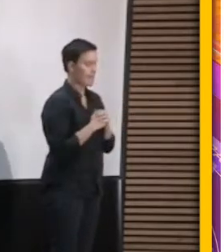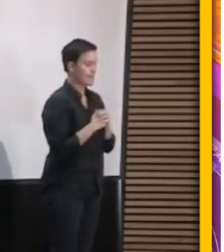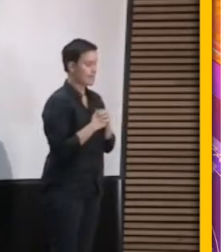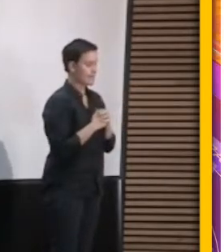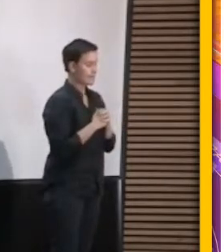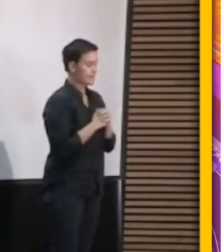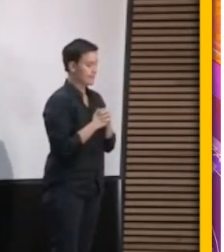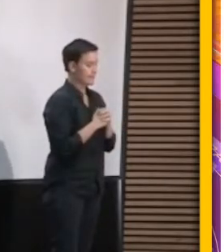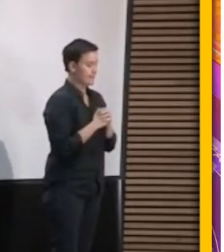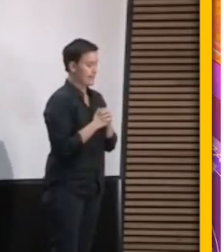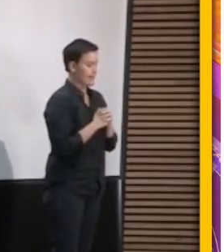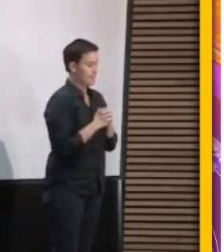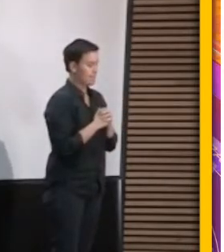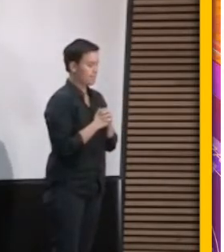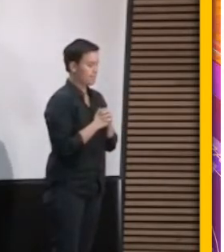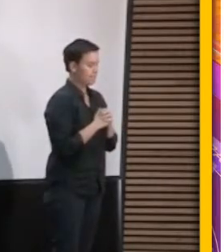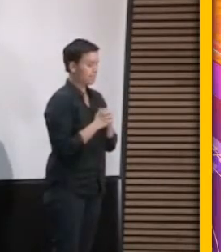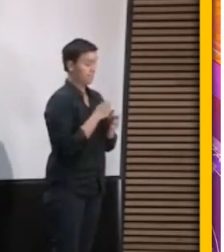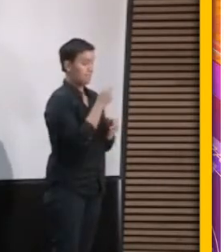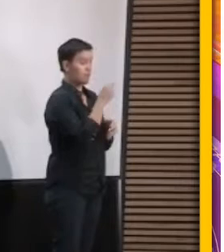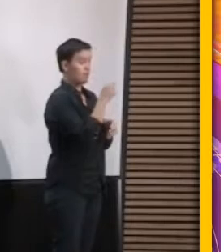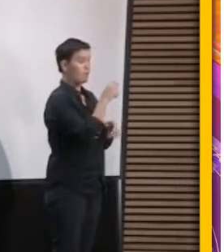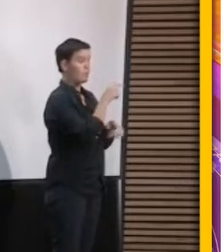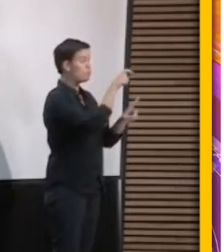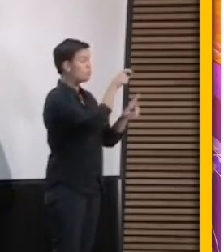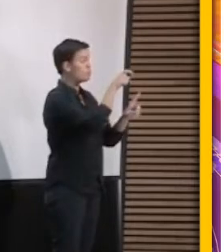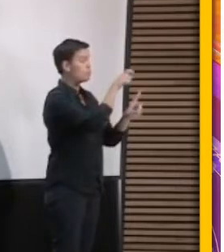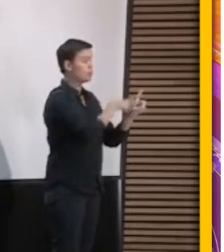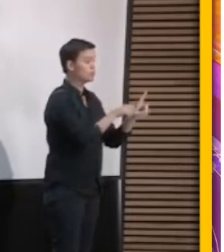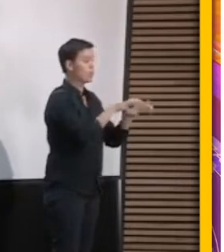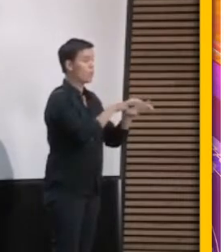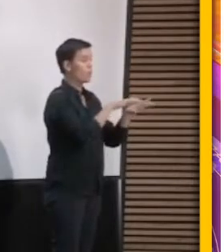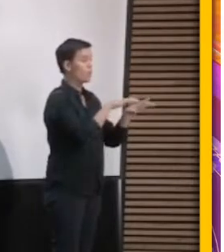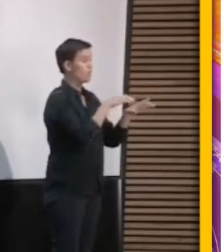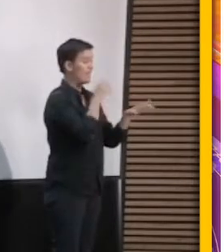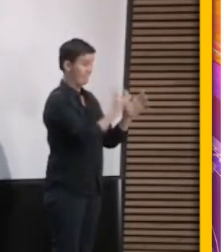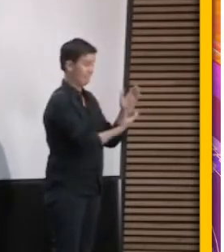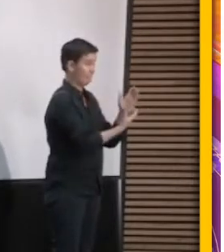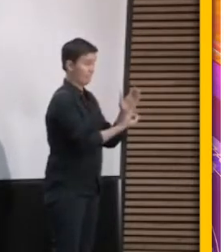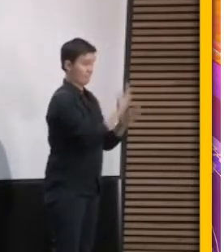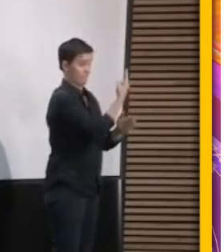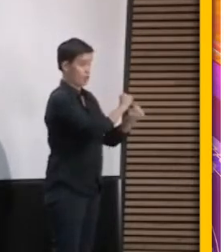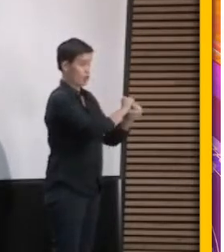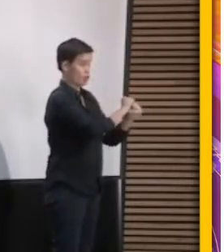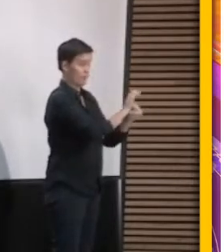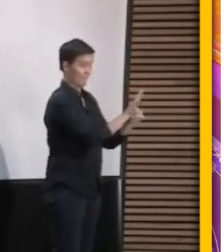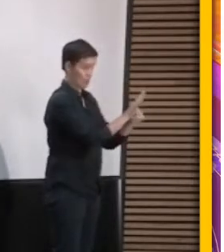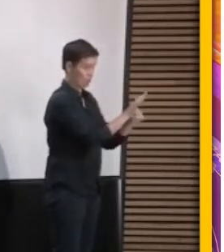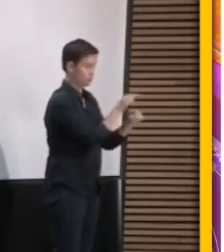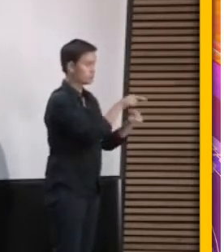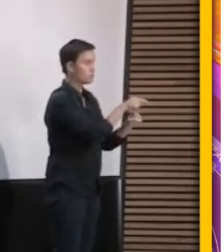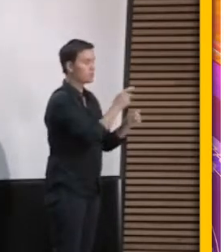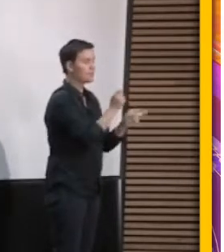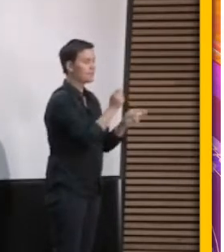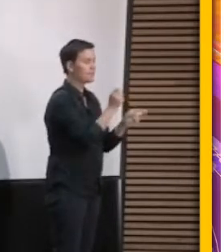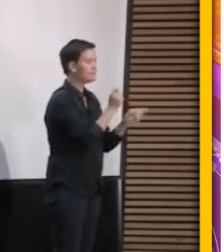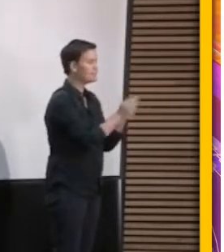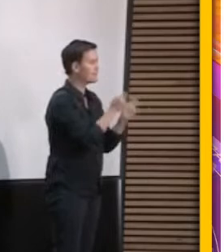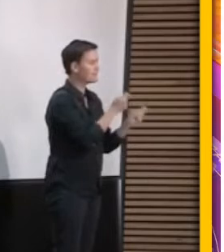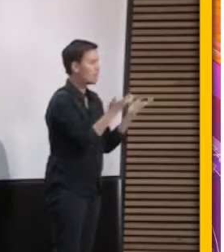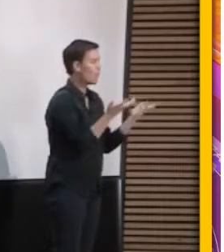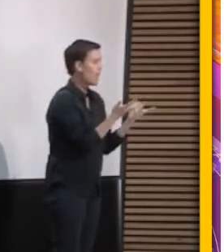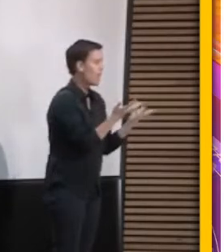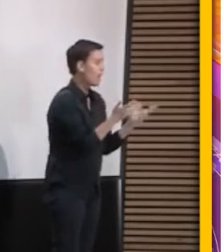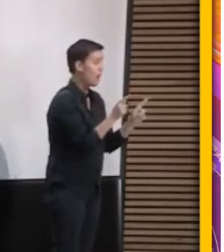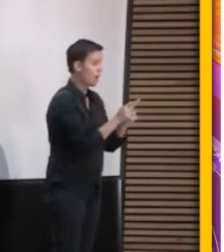where what workforce or group someone who was tested is in. So whether they're general public, whether they are